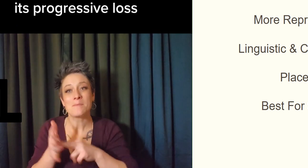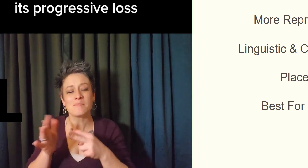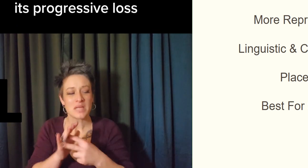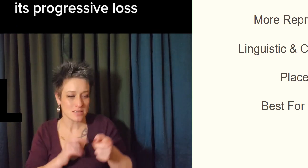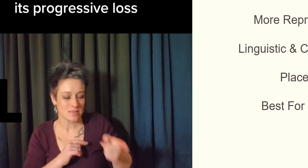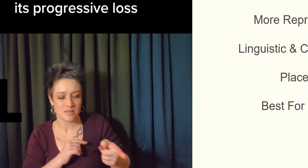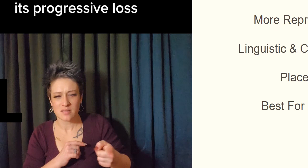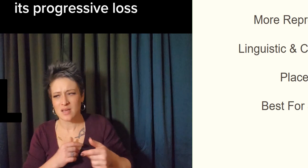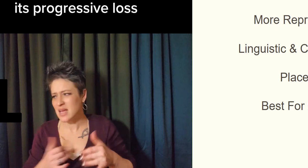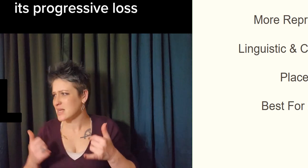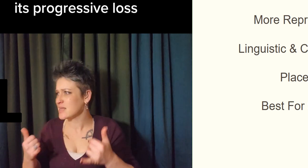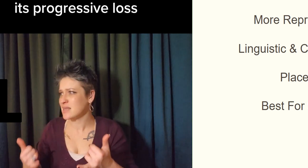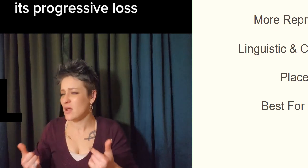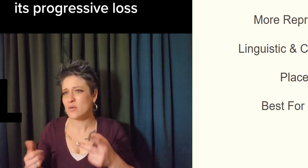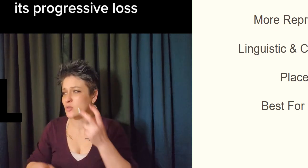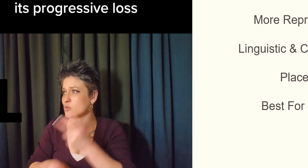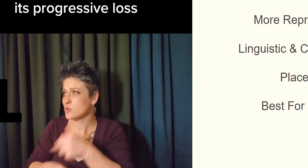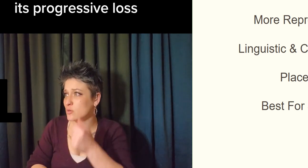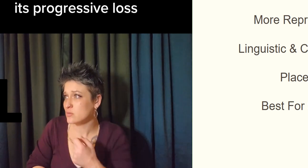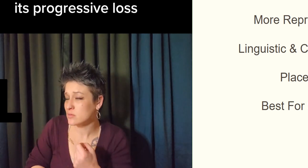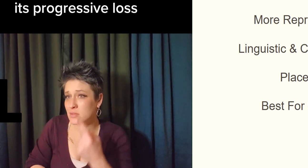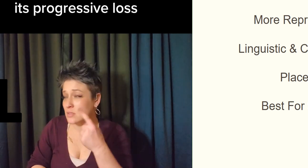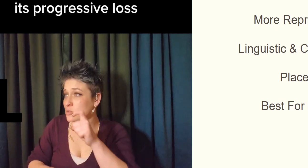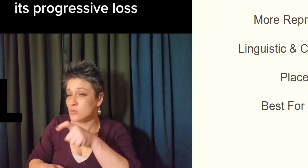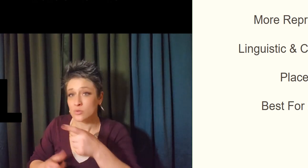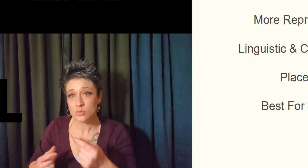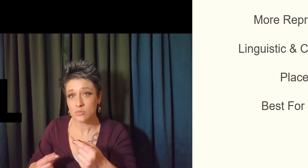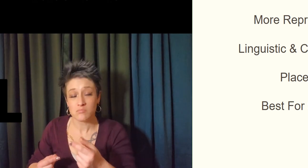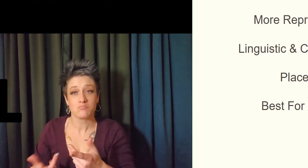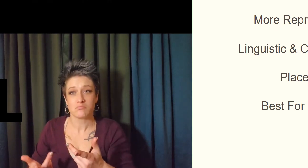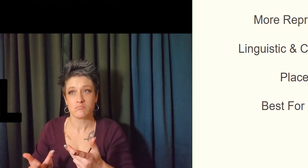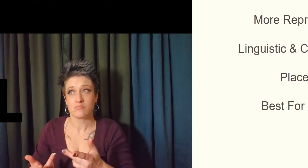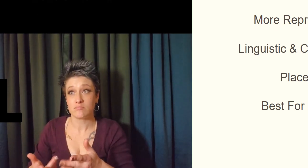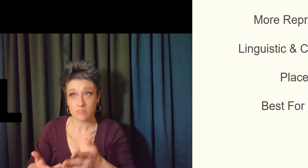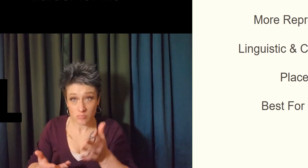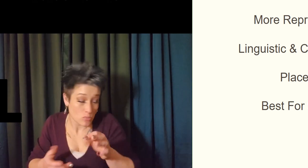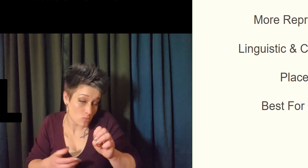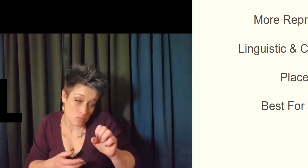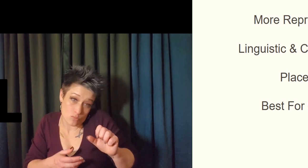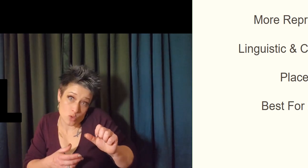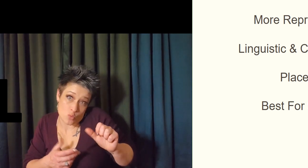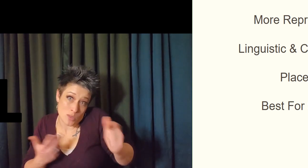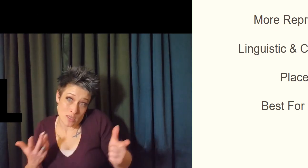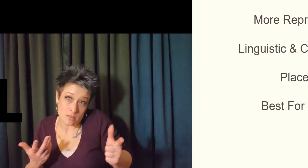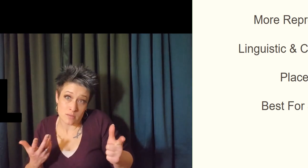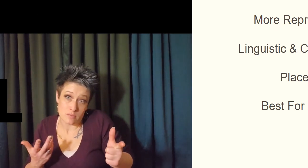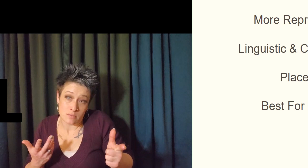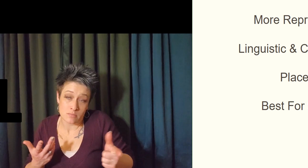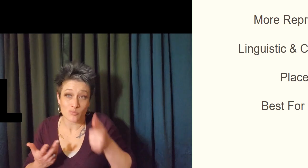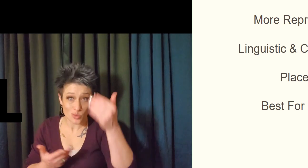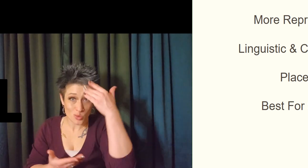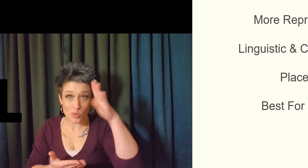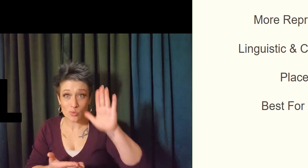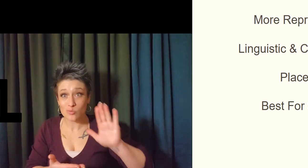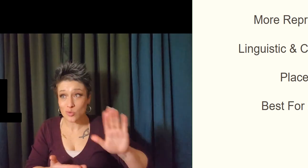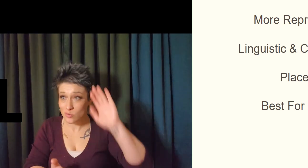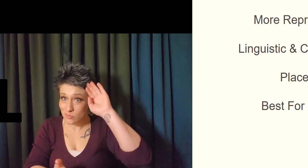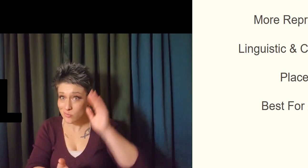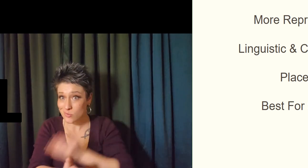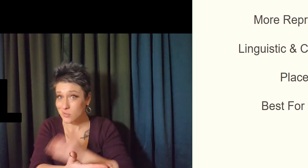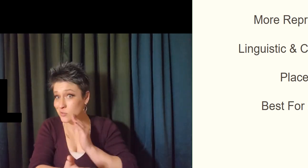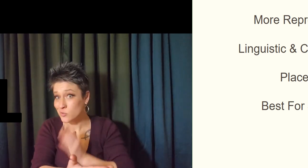to deteriorate, or it's progressive loss, which means, okay, so now it's harder for me. What am I supposed to do? Well, you've got